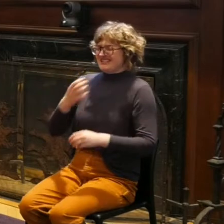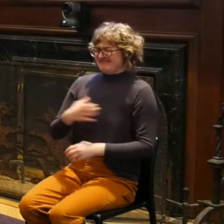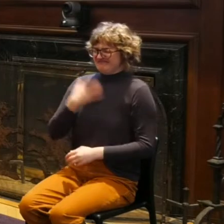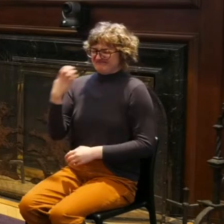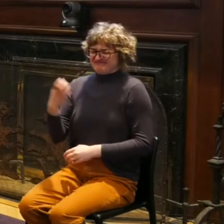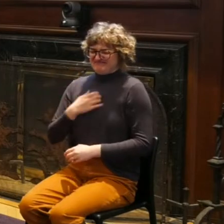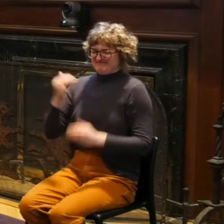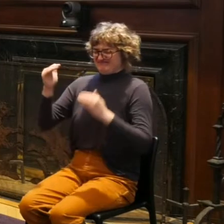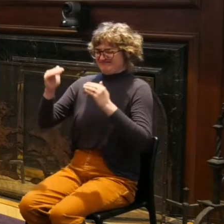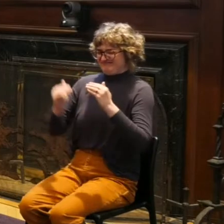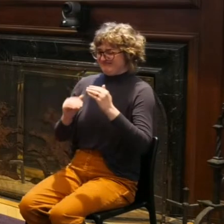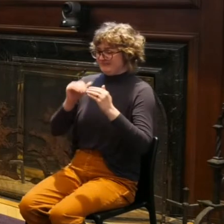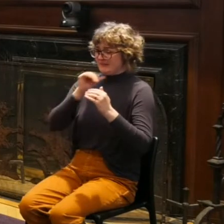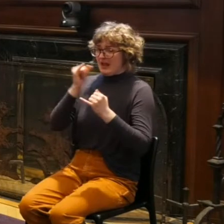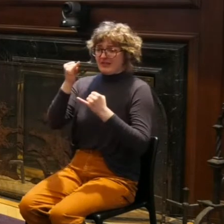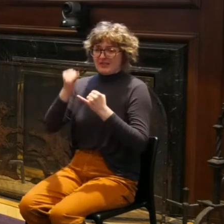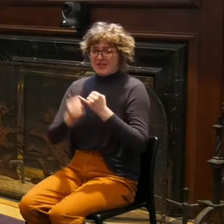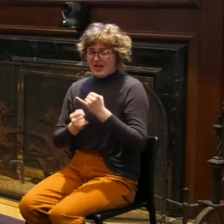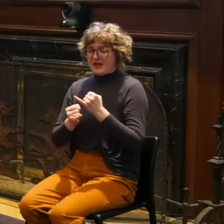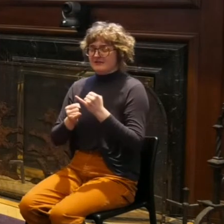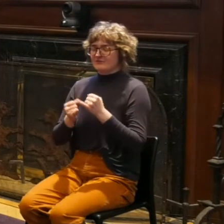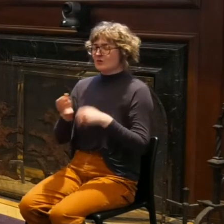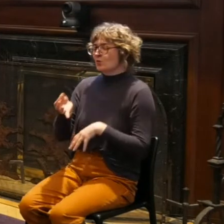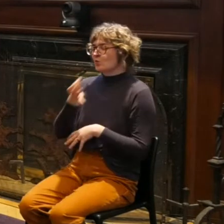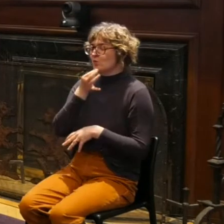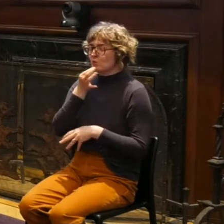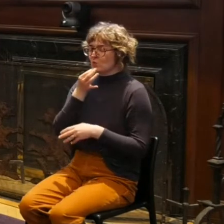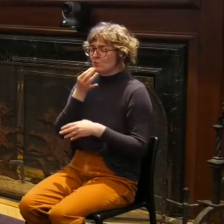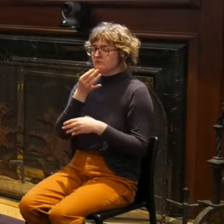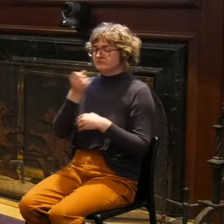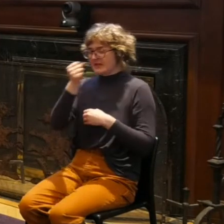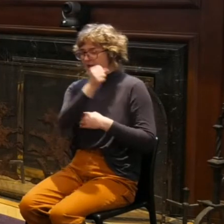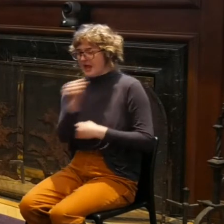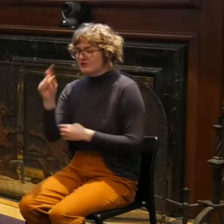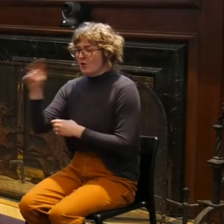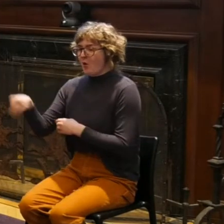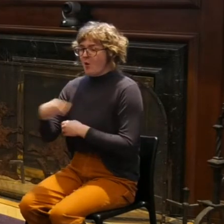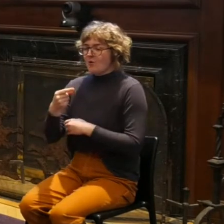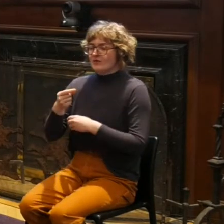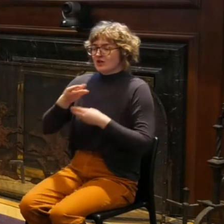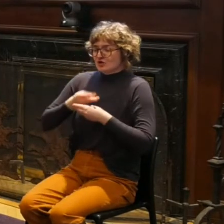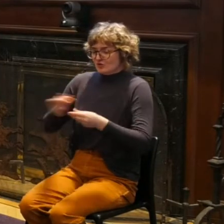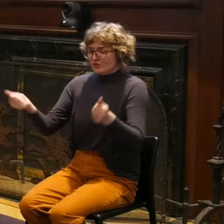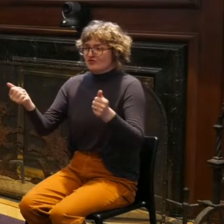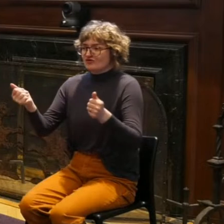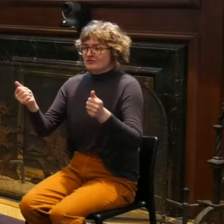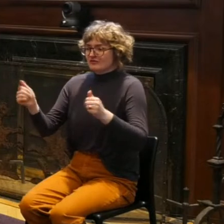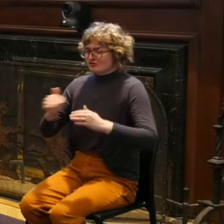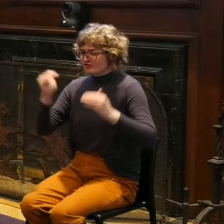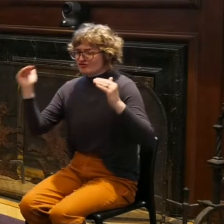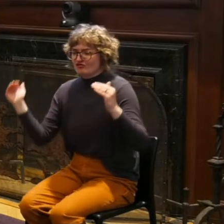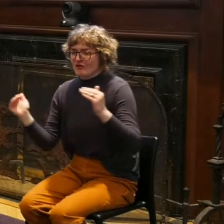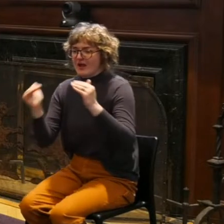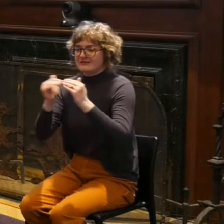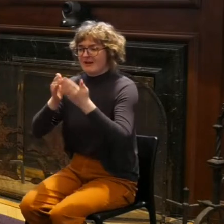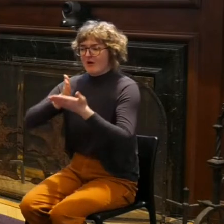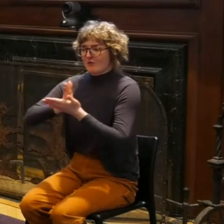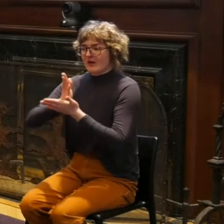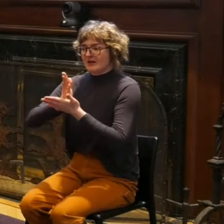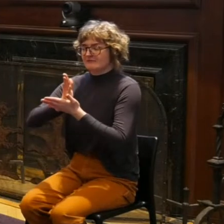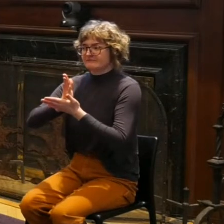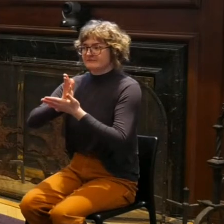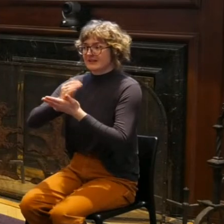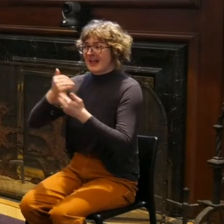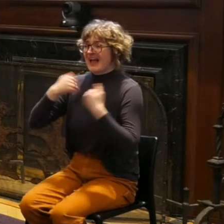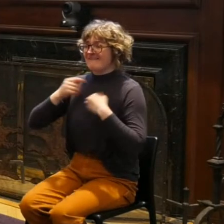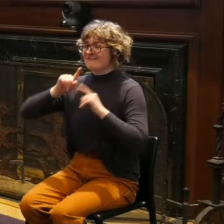will be one of the last. Soon, other measures of action will be the only solution left to bring justice for those without a voice to